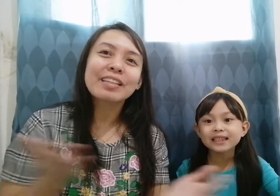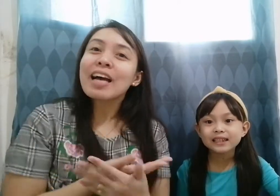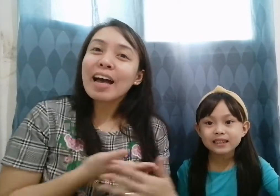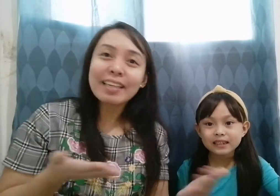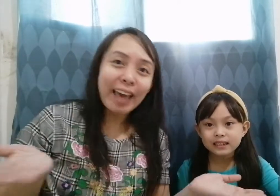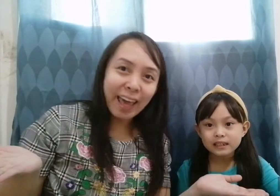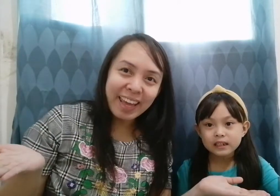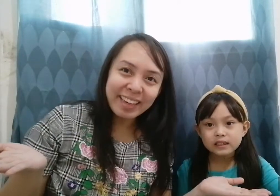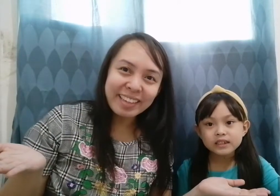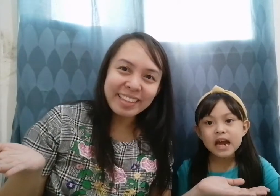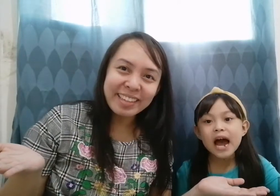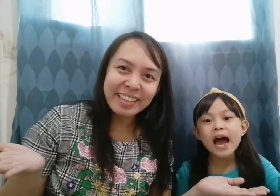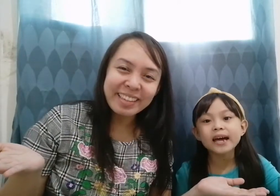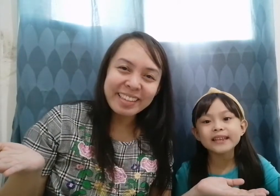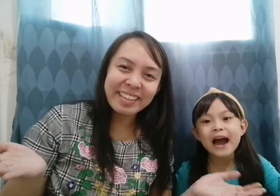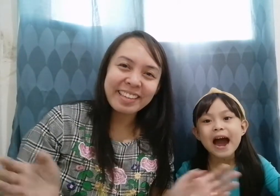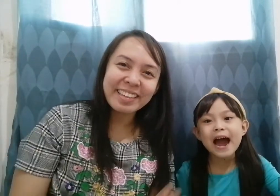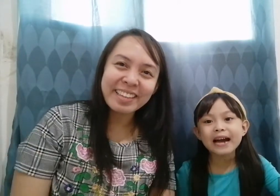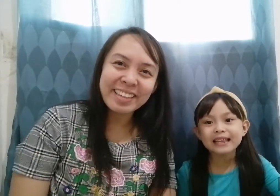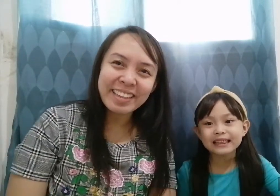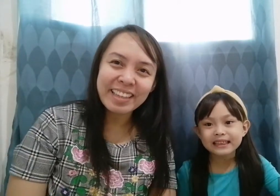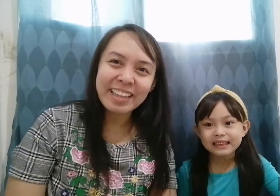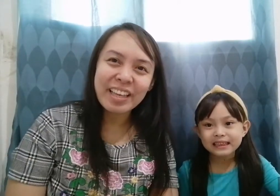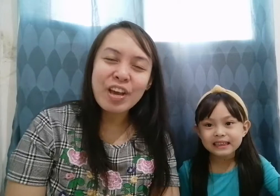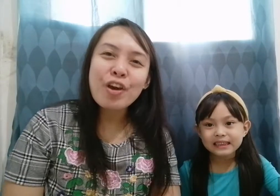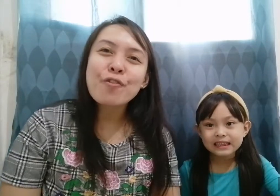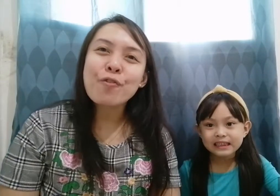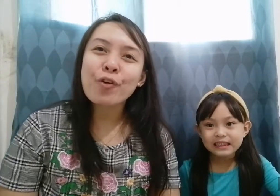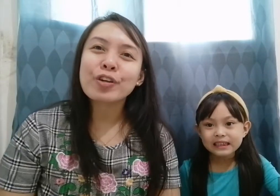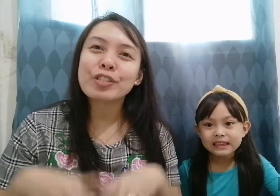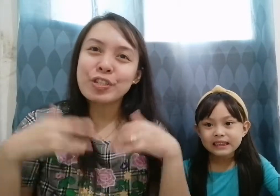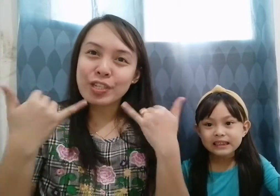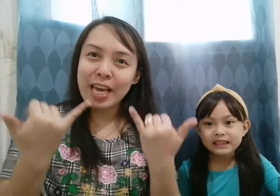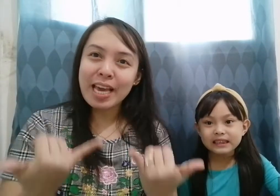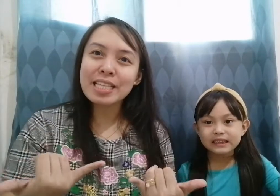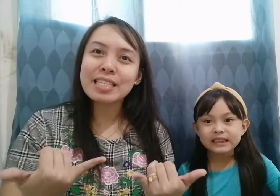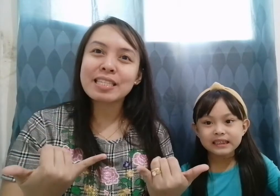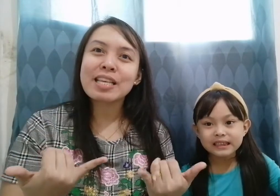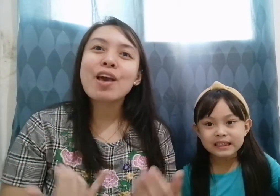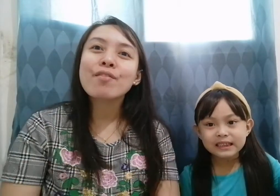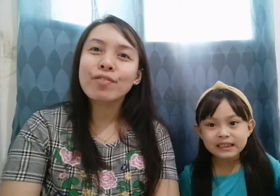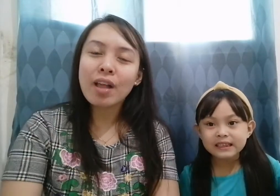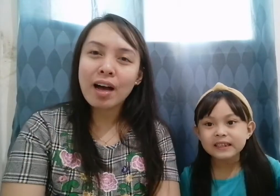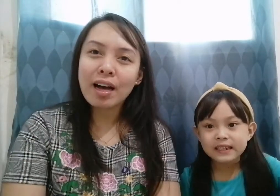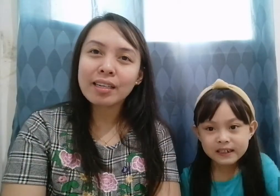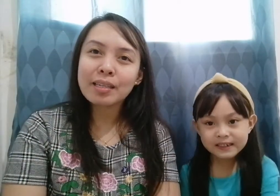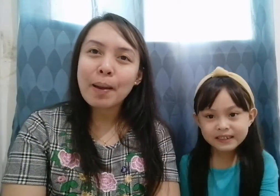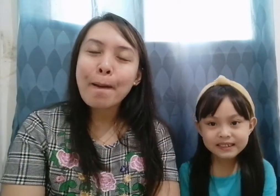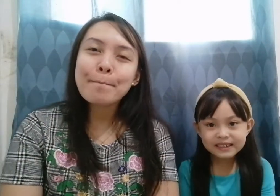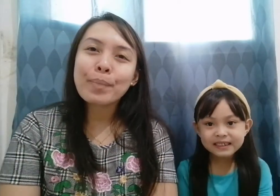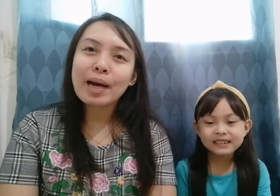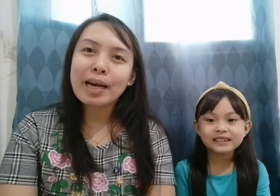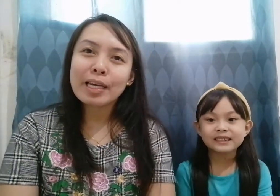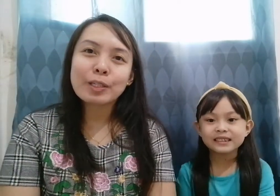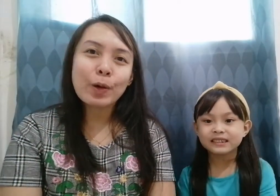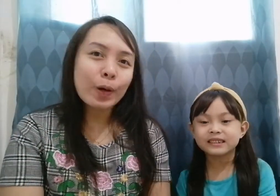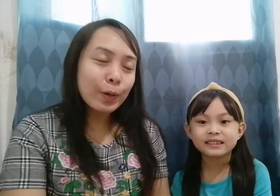channel. again. Channel. For today's vlog, my